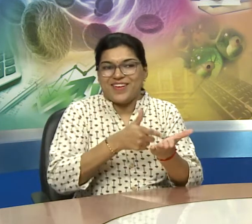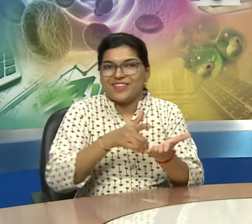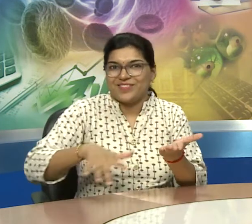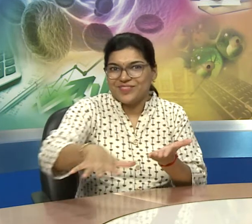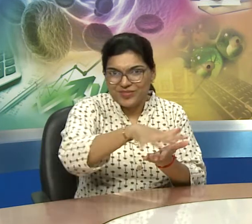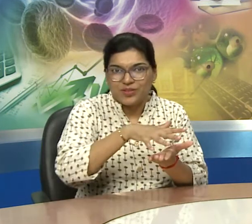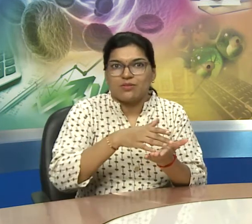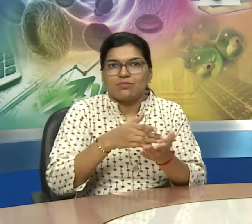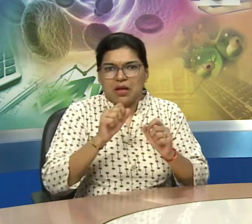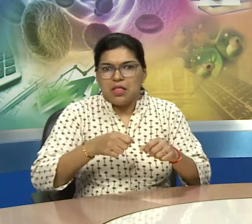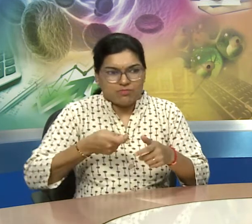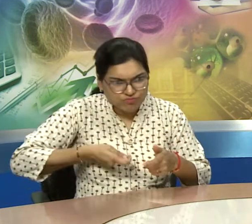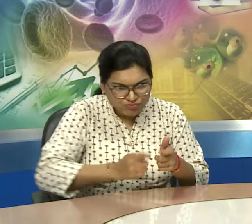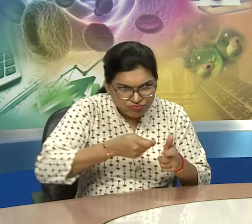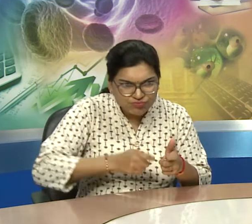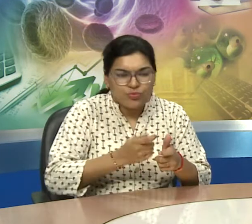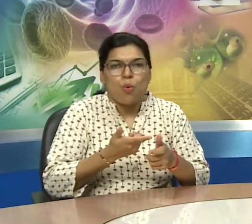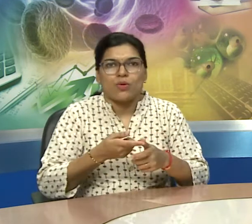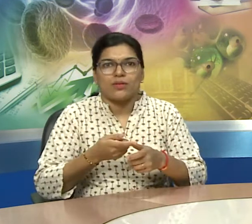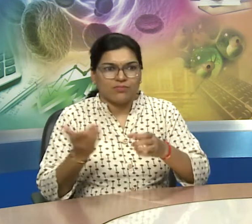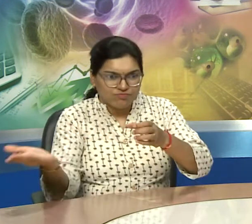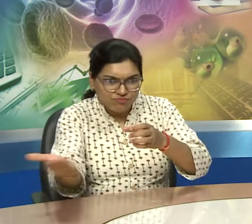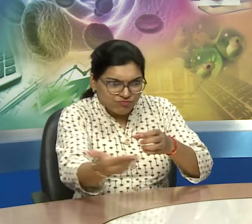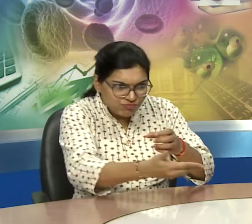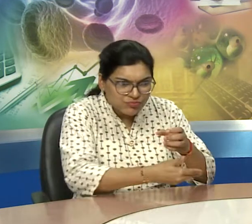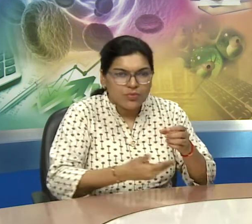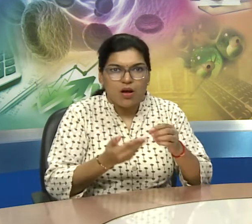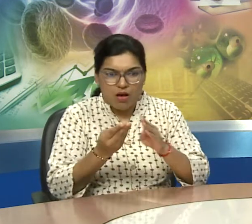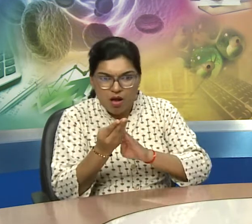and used plants and animal residues as manure.